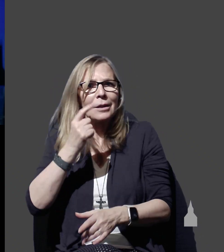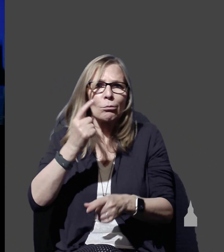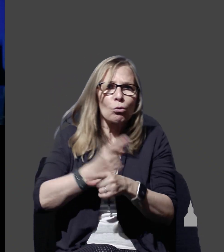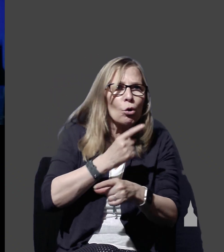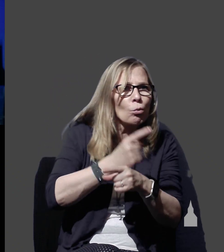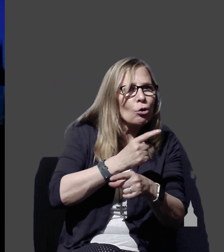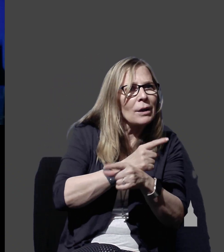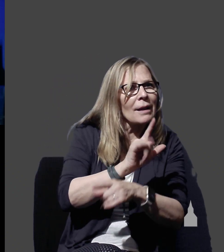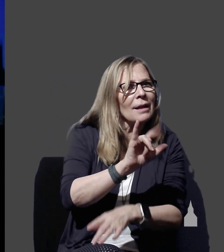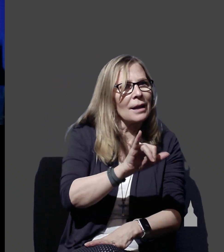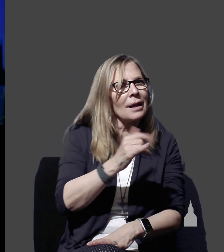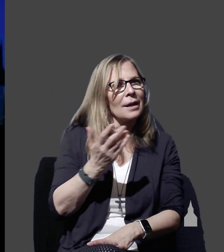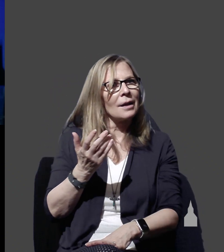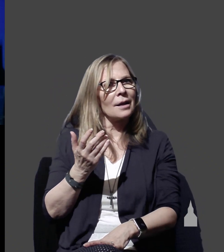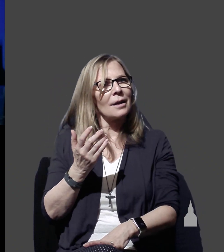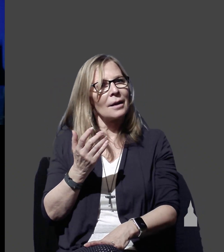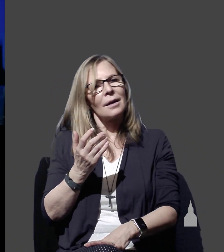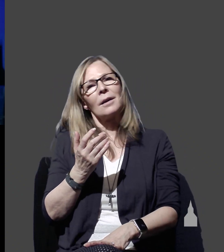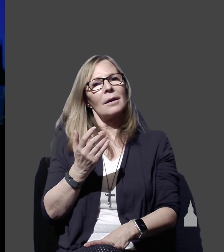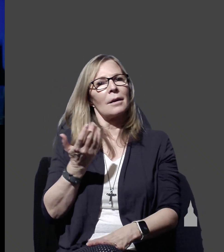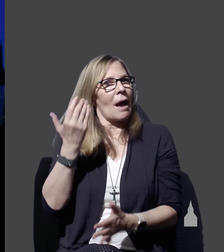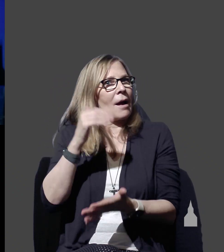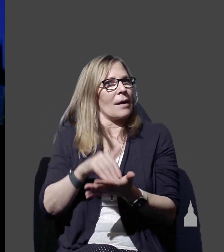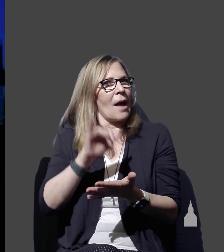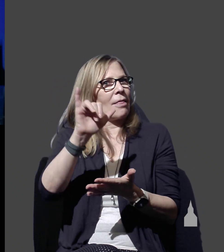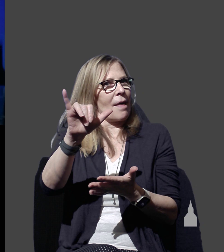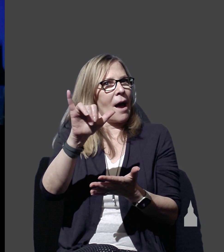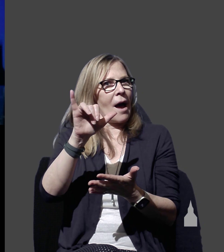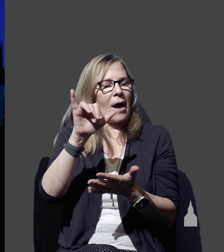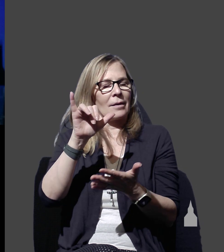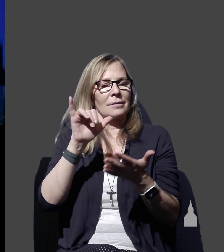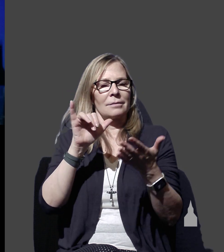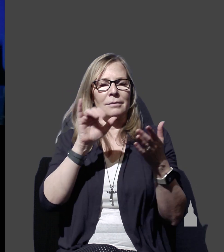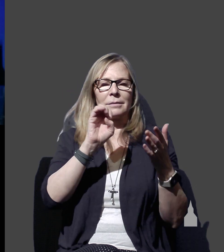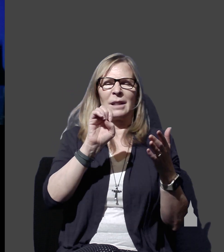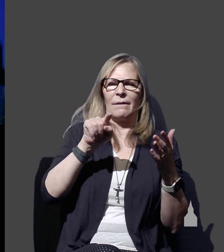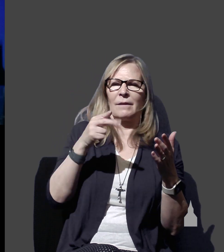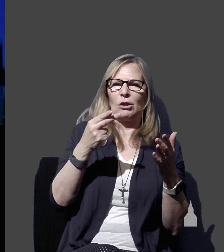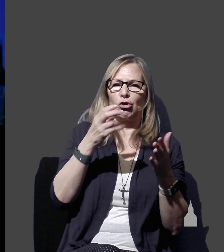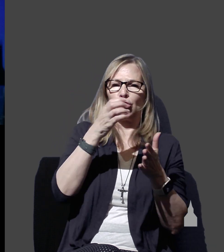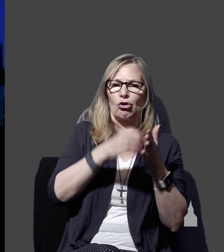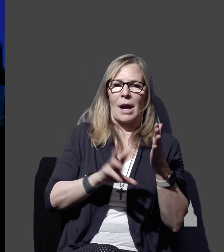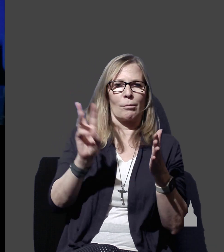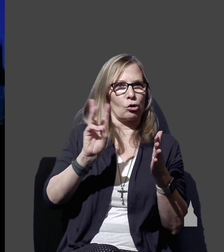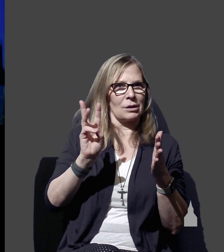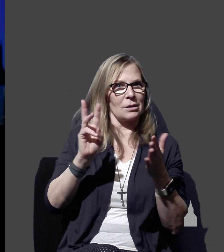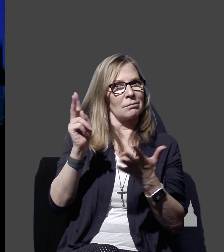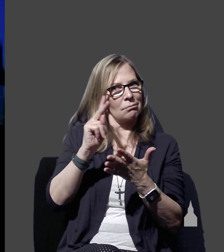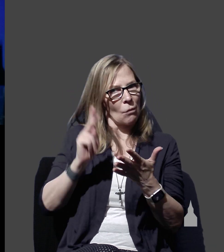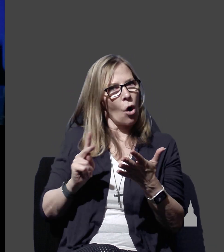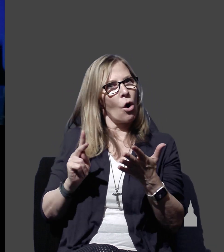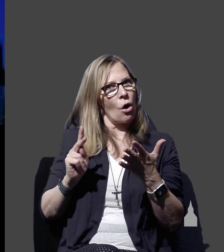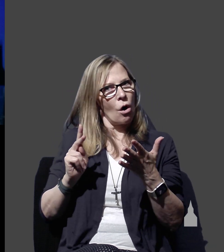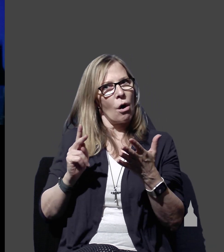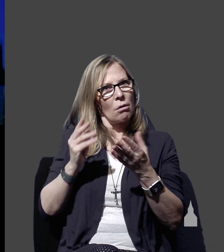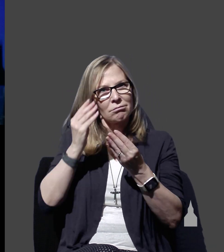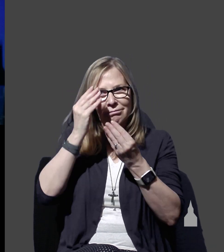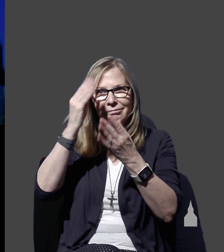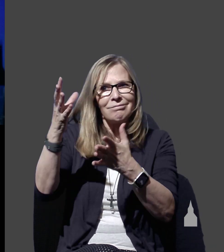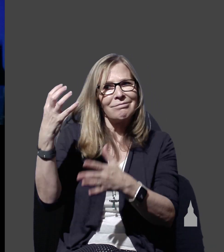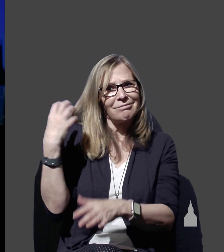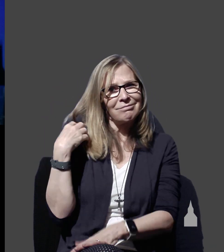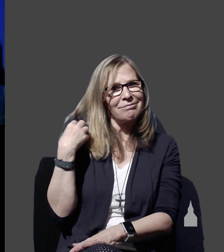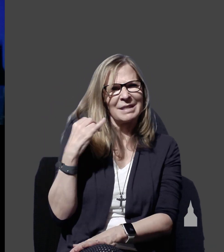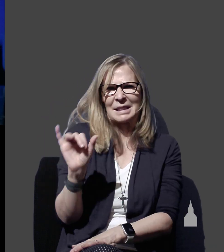appropriately. Again, in that parallel passage in Ephesians 6, the Apostle Paul says to the